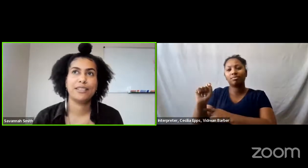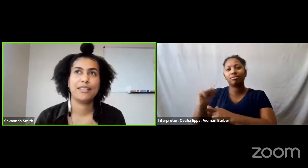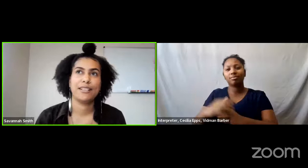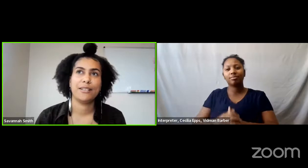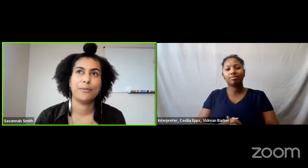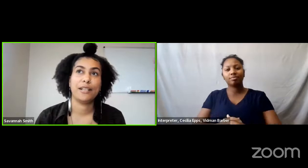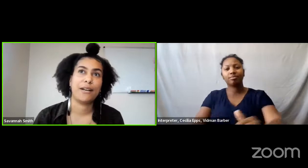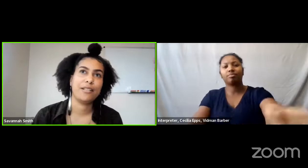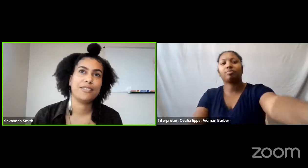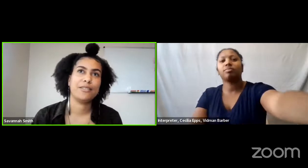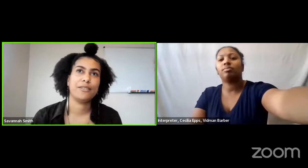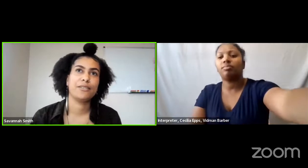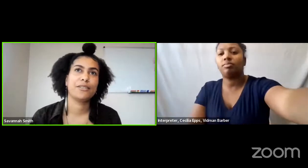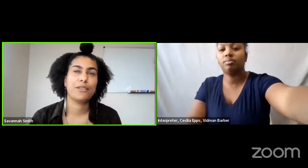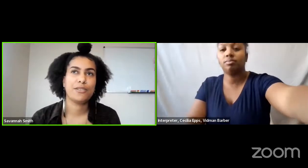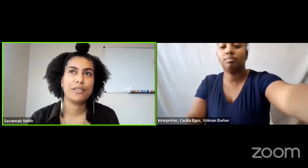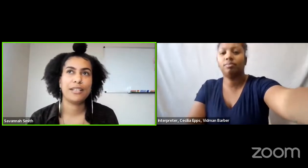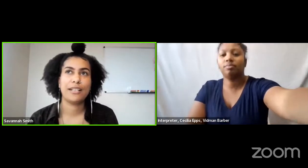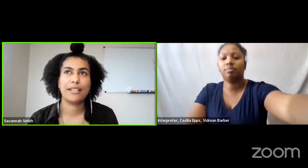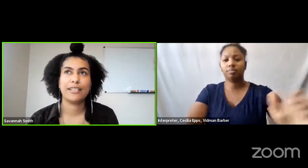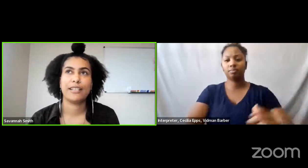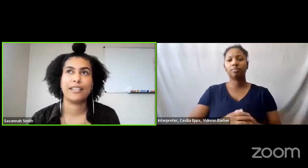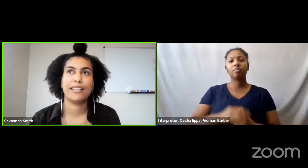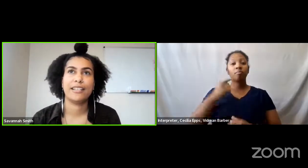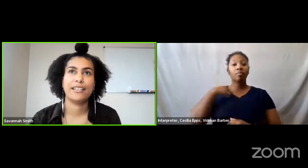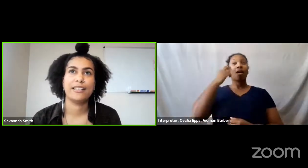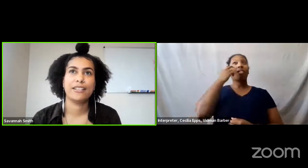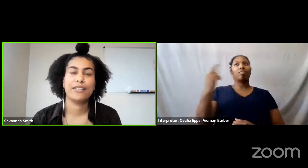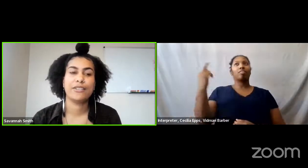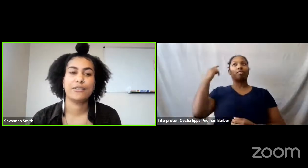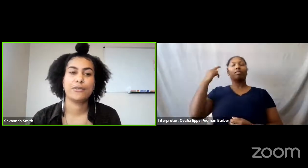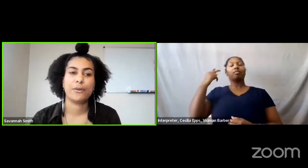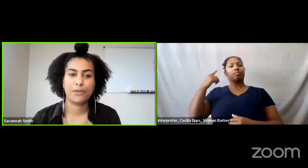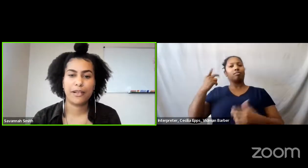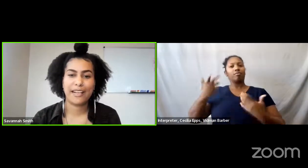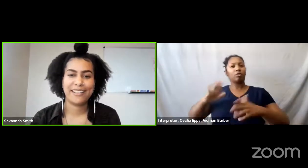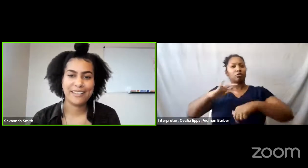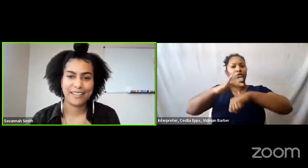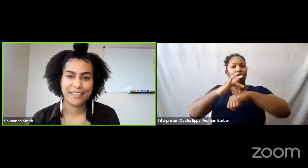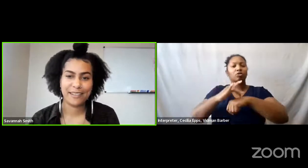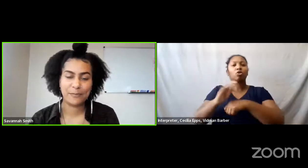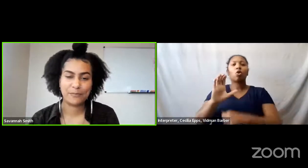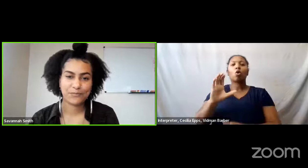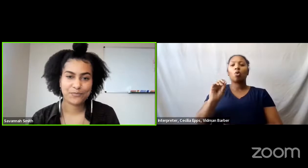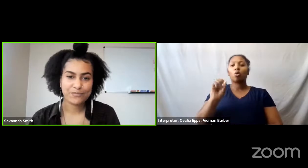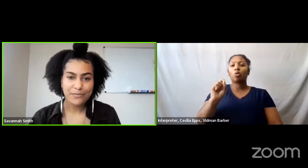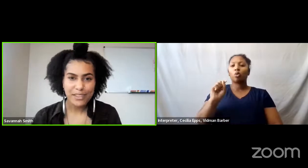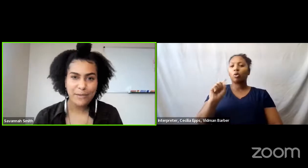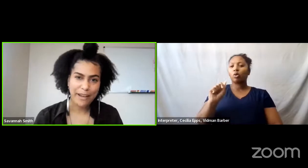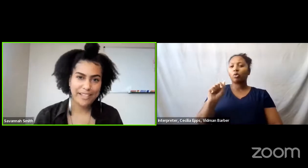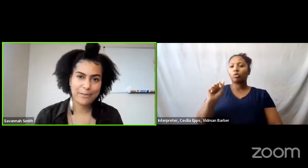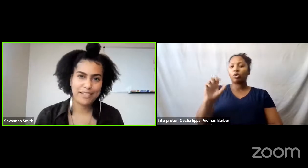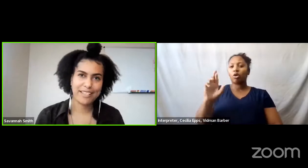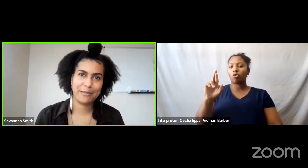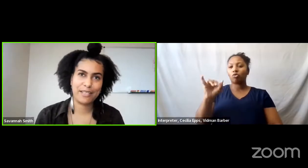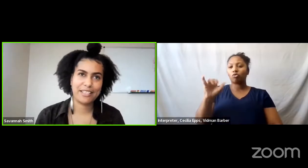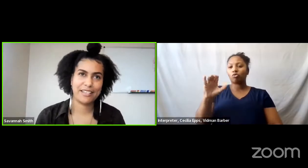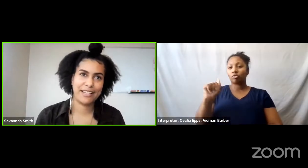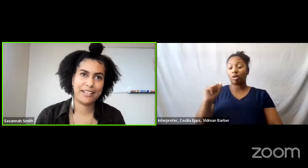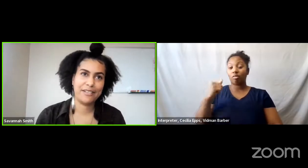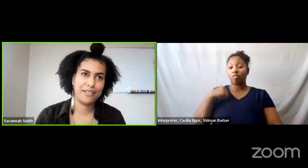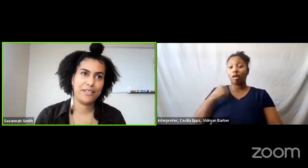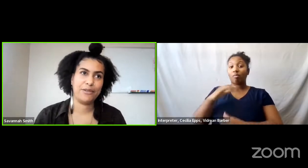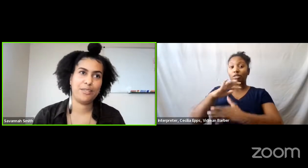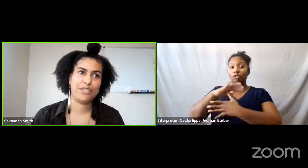to when I went to Costa Rica in 12th grade. My experience at the